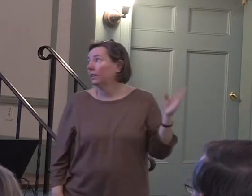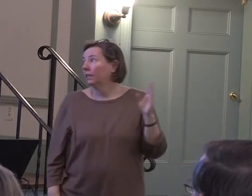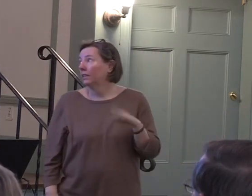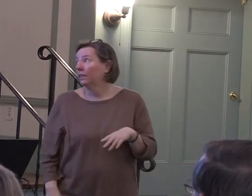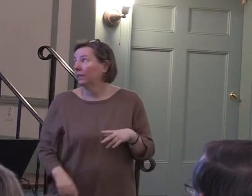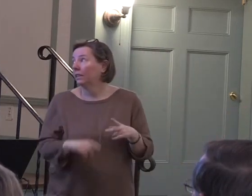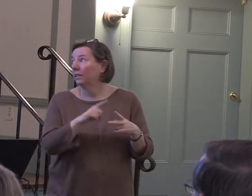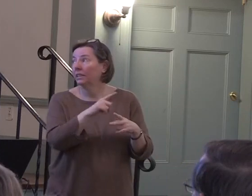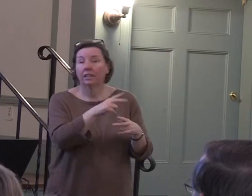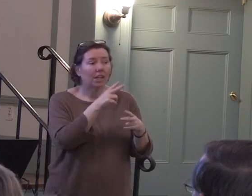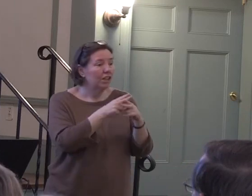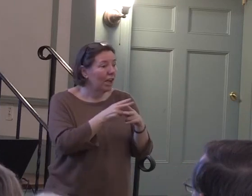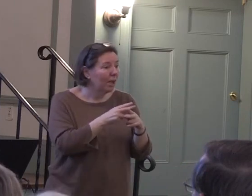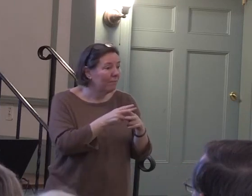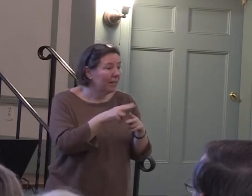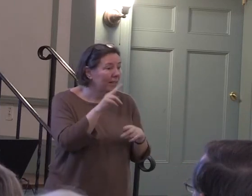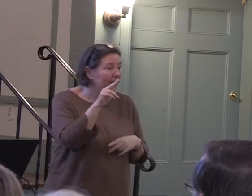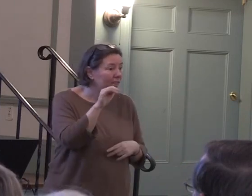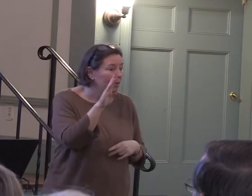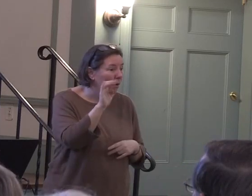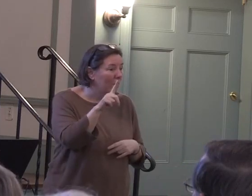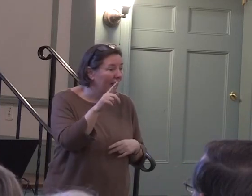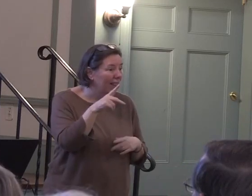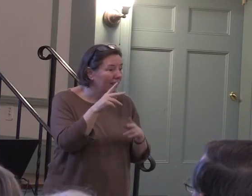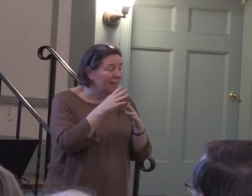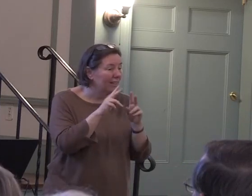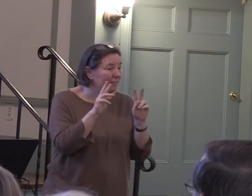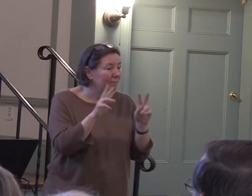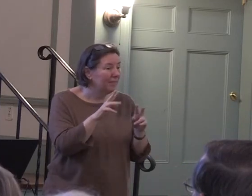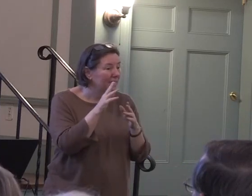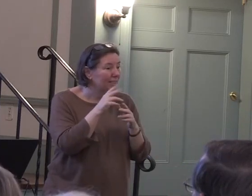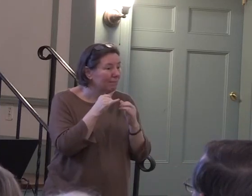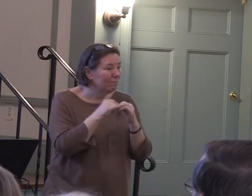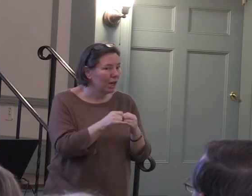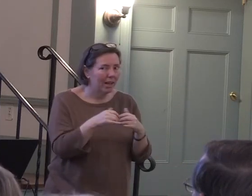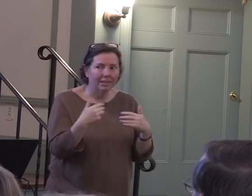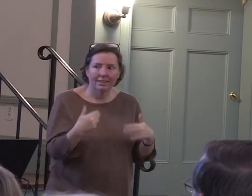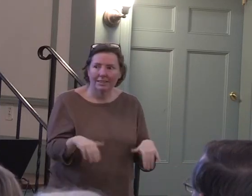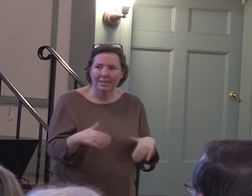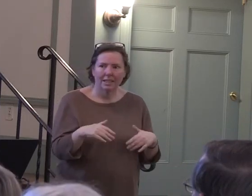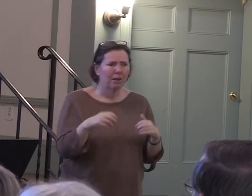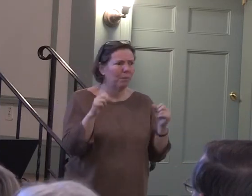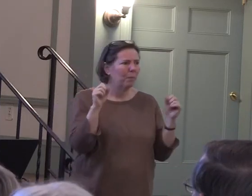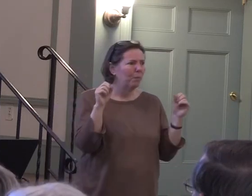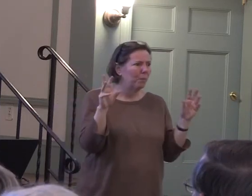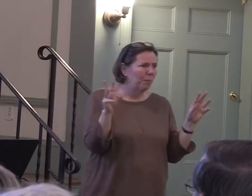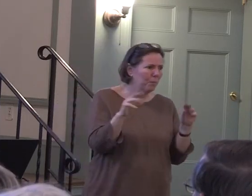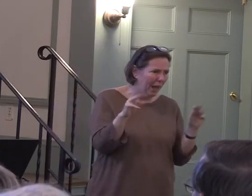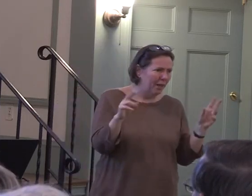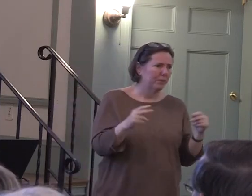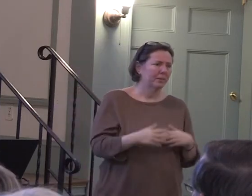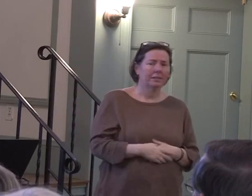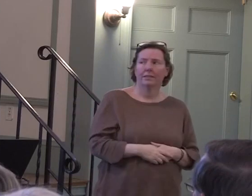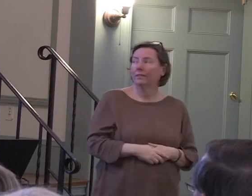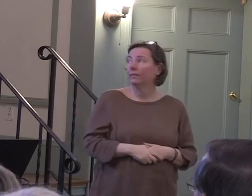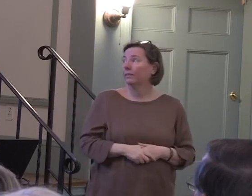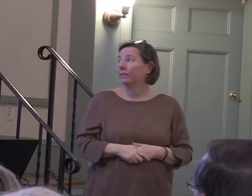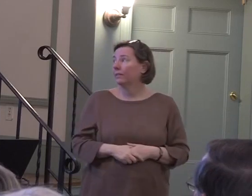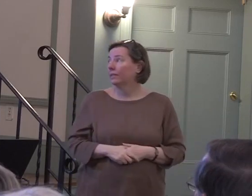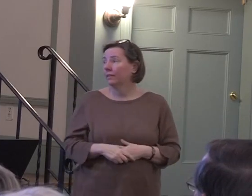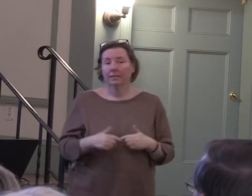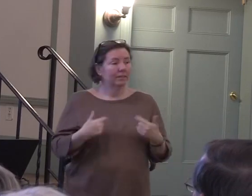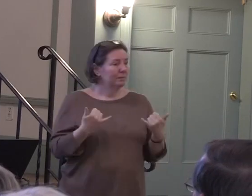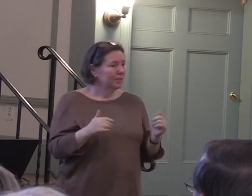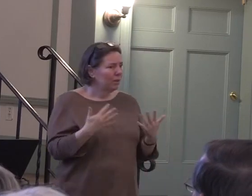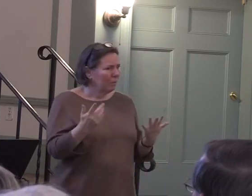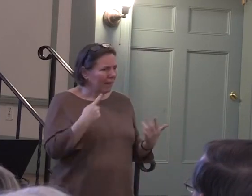She was nominated for a Peace Prize. I mean, wow, what an accomplishment. I'm still